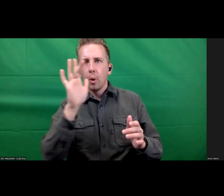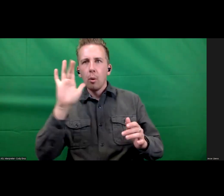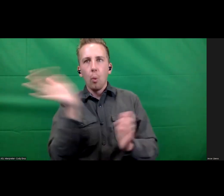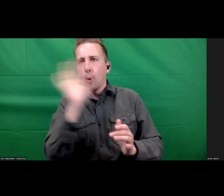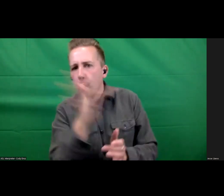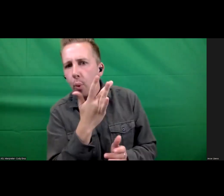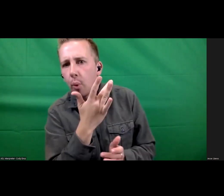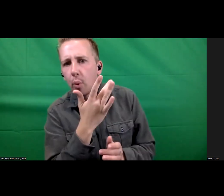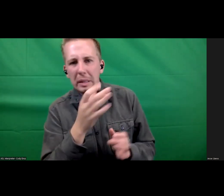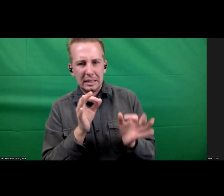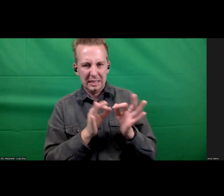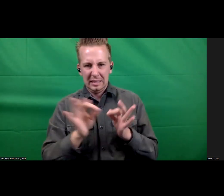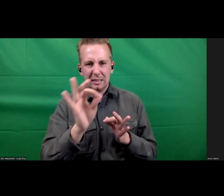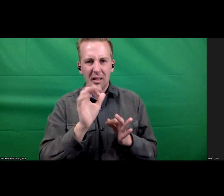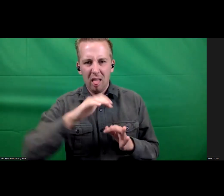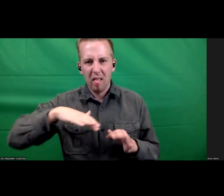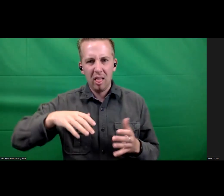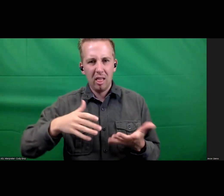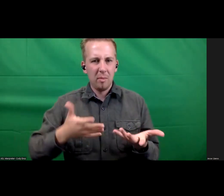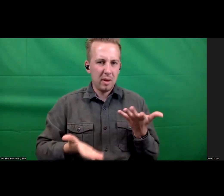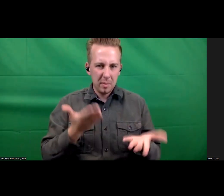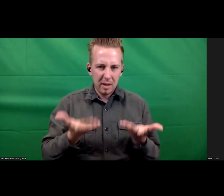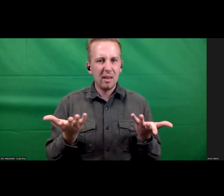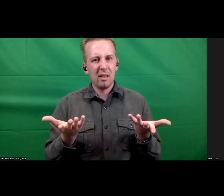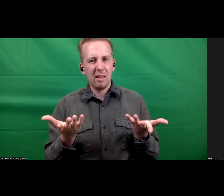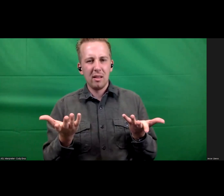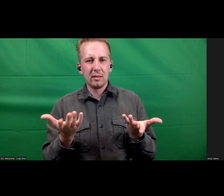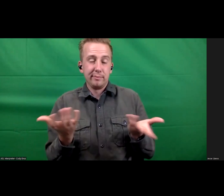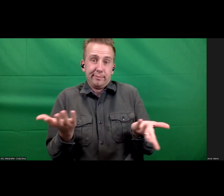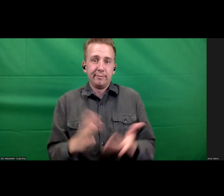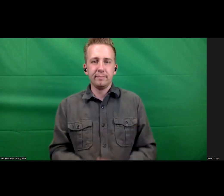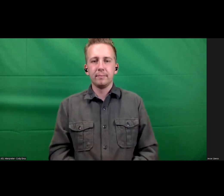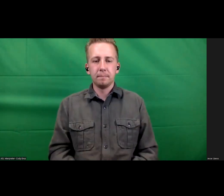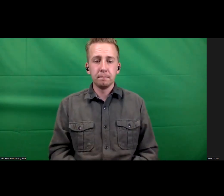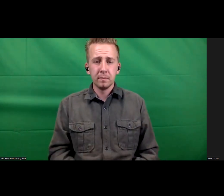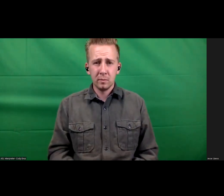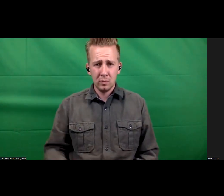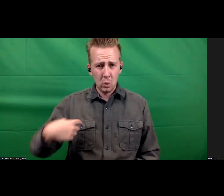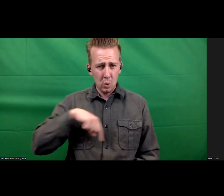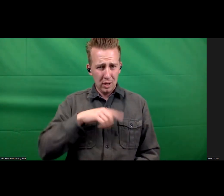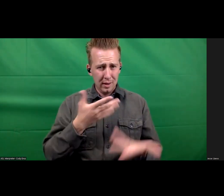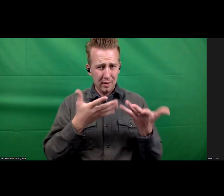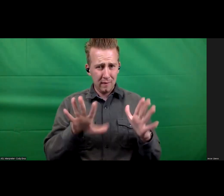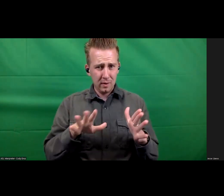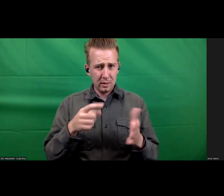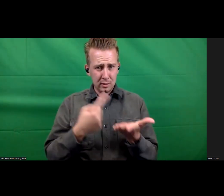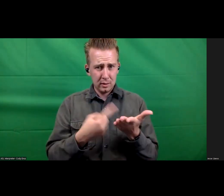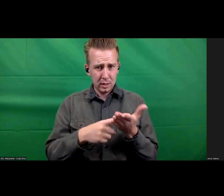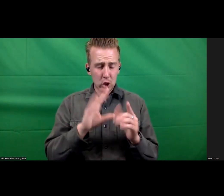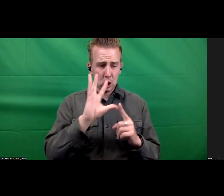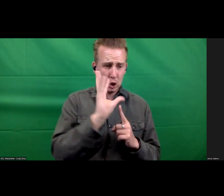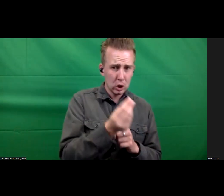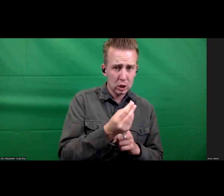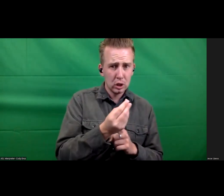slide and it jumped a little ahead. Did we cover Culture, Education, Society?